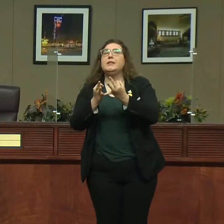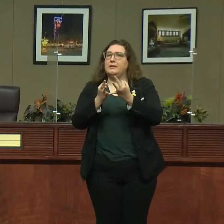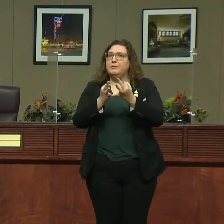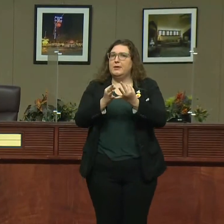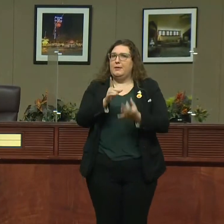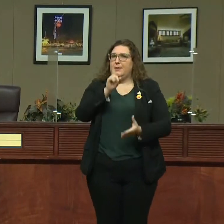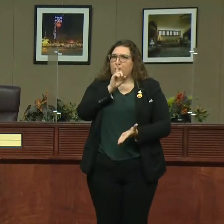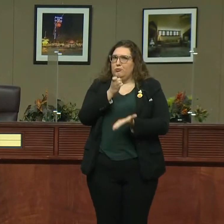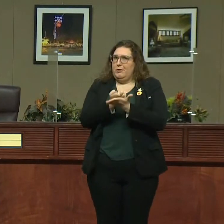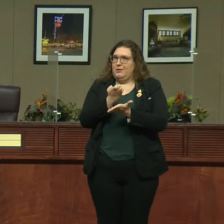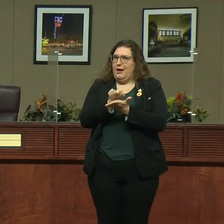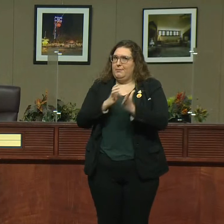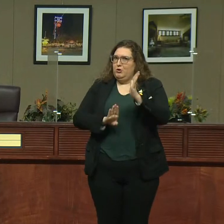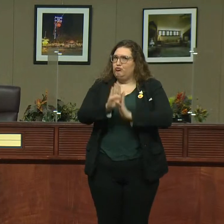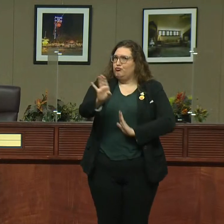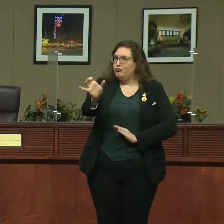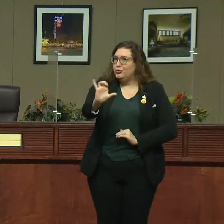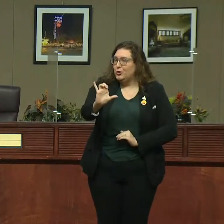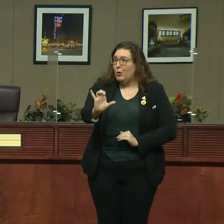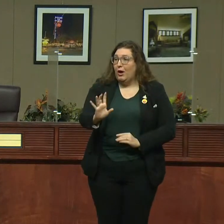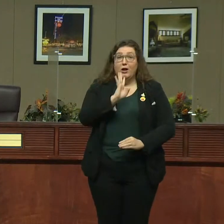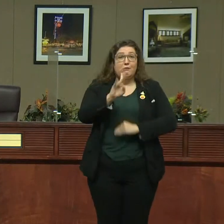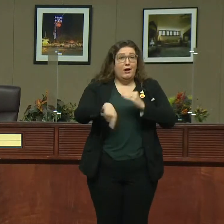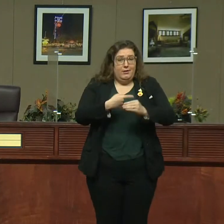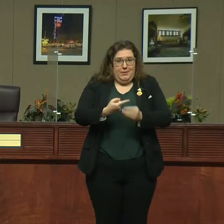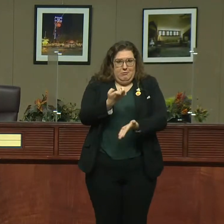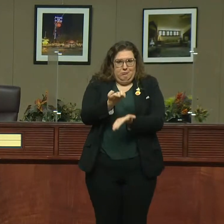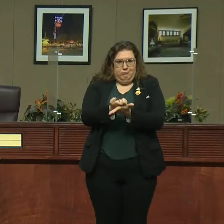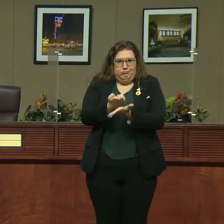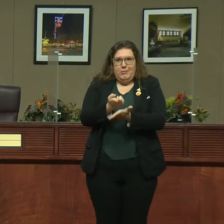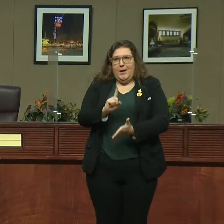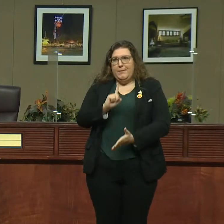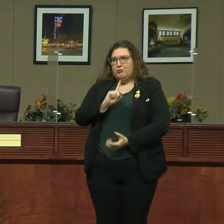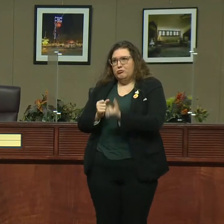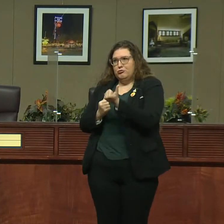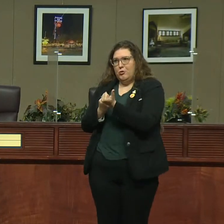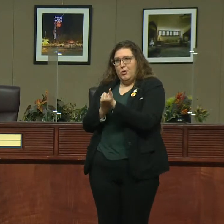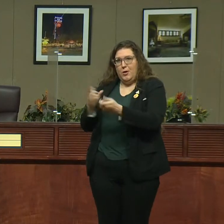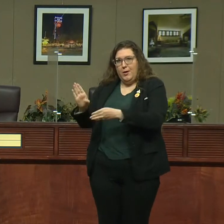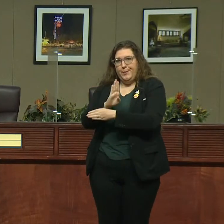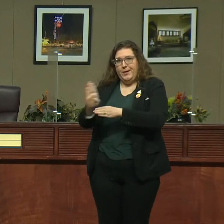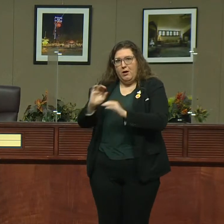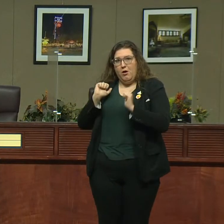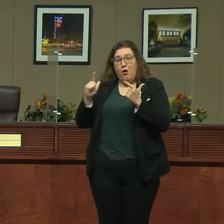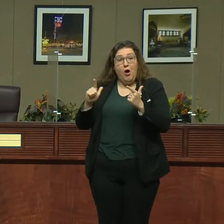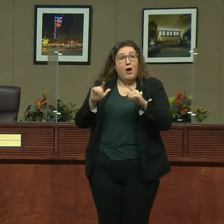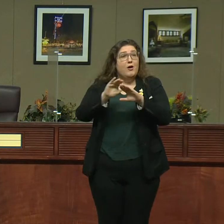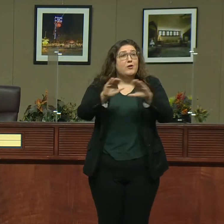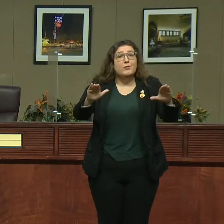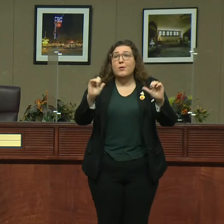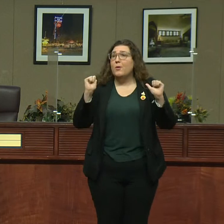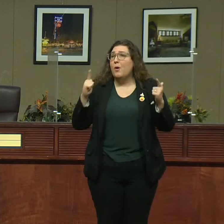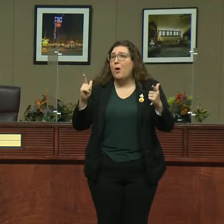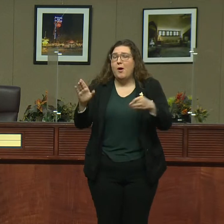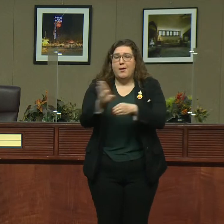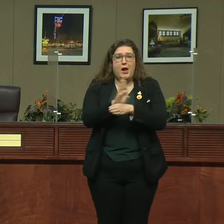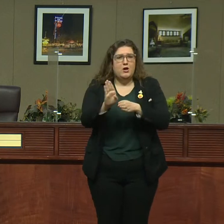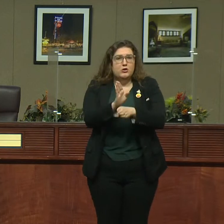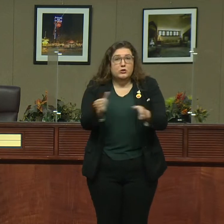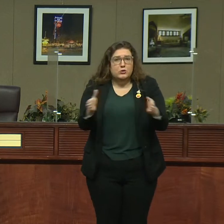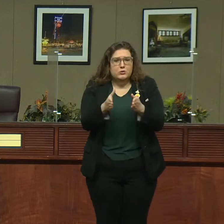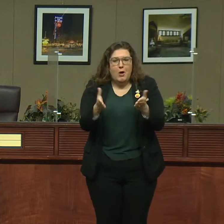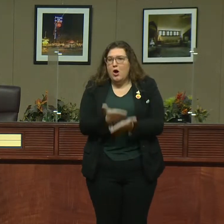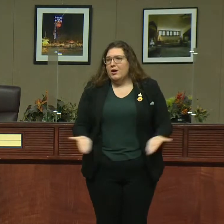economy. So, speaking of the economy and helping out businesses during these times, I want to remind our small businesses within the